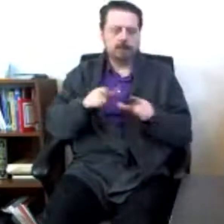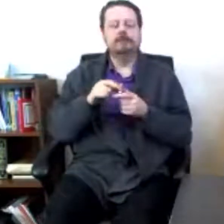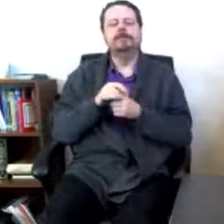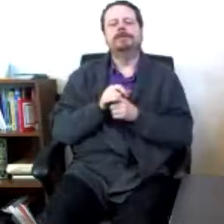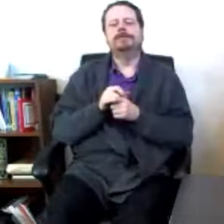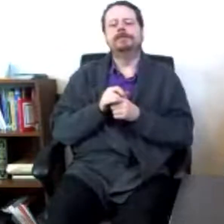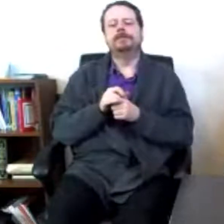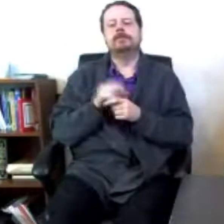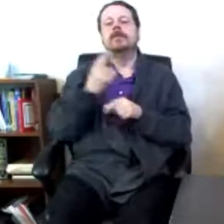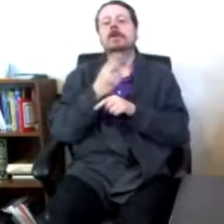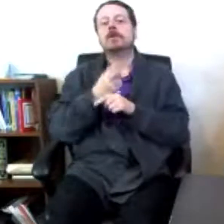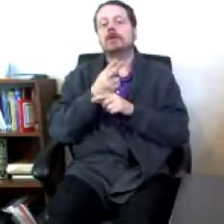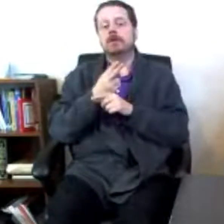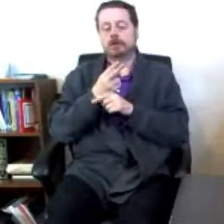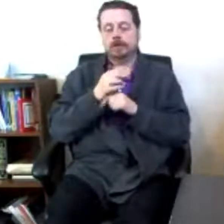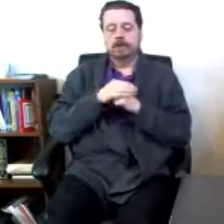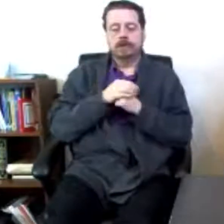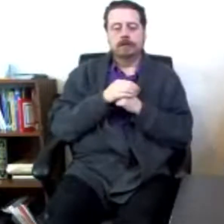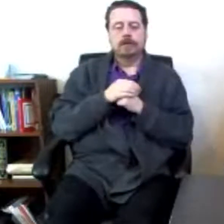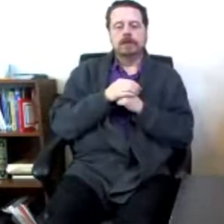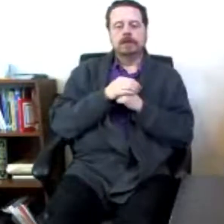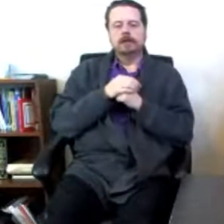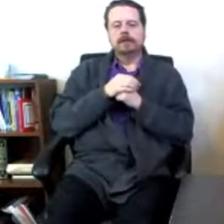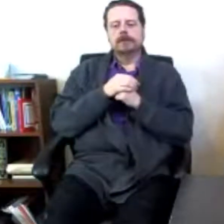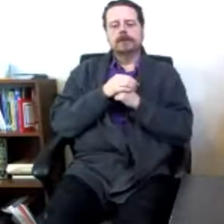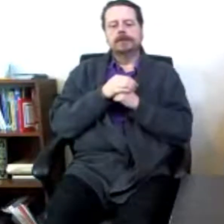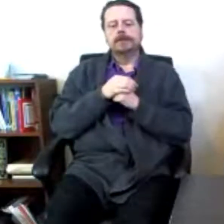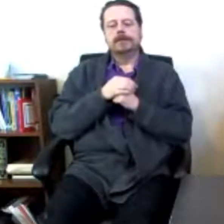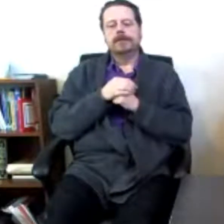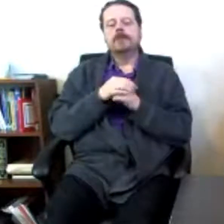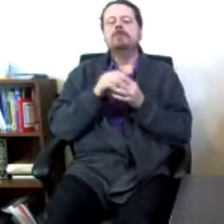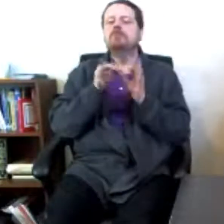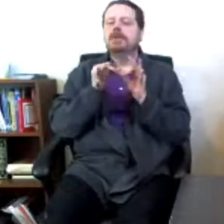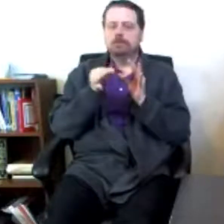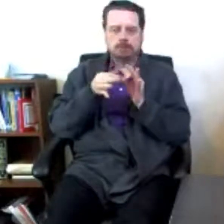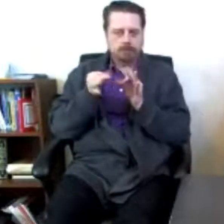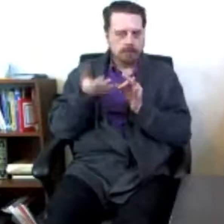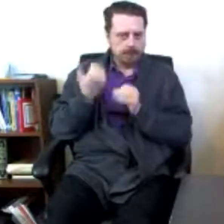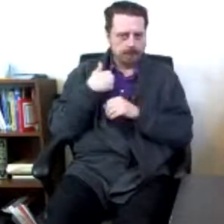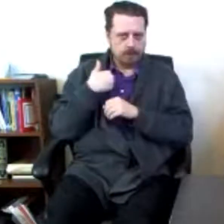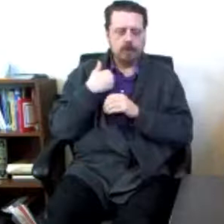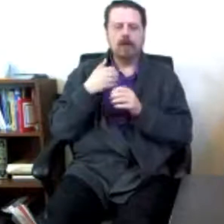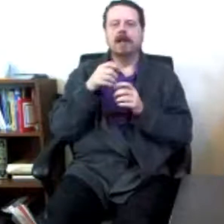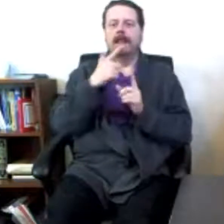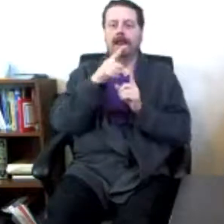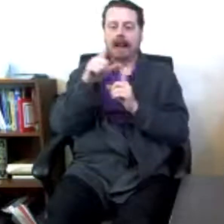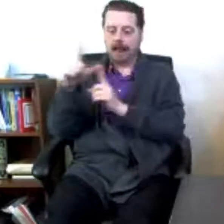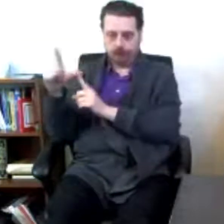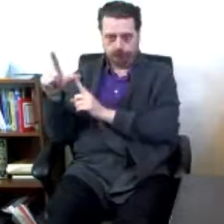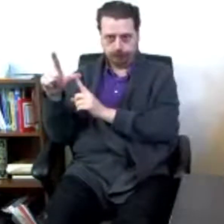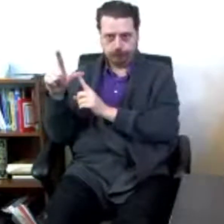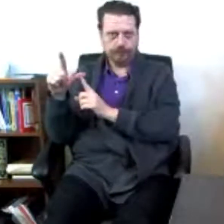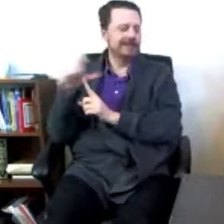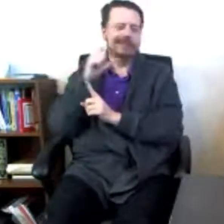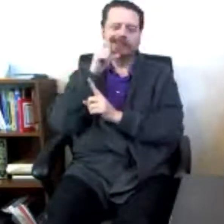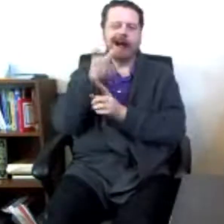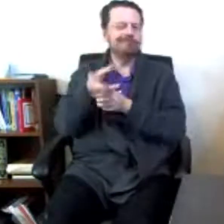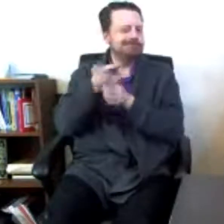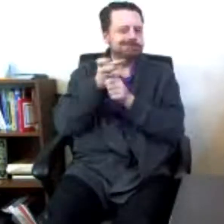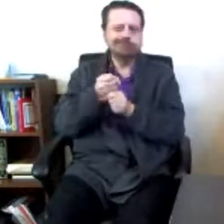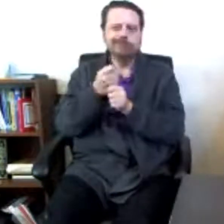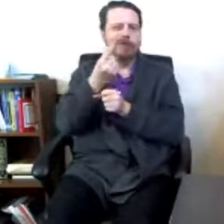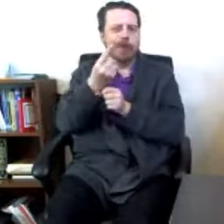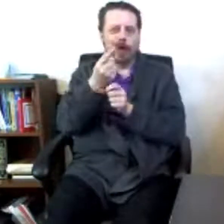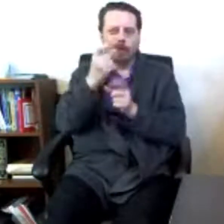Quran uses the Arabic language. And as we mentioned before, the letters that come that do not constitute